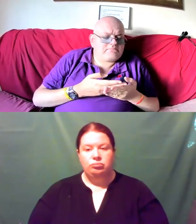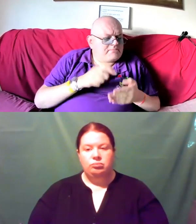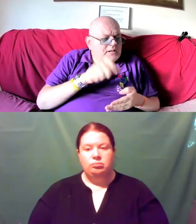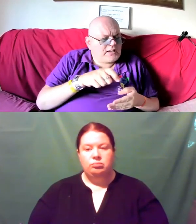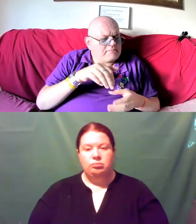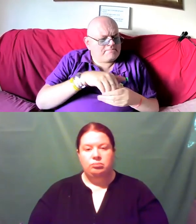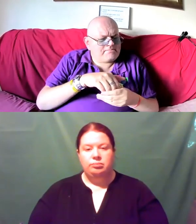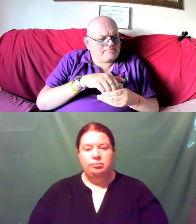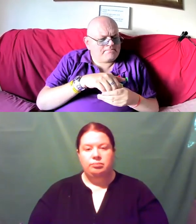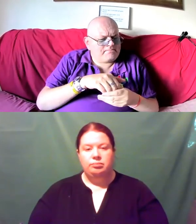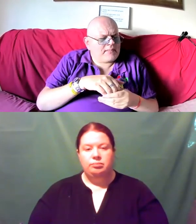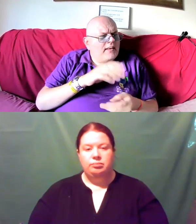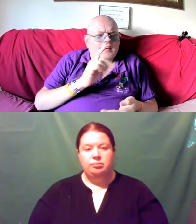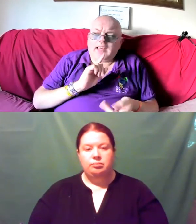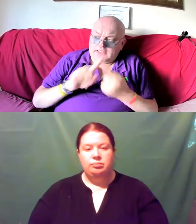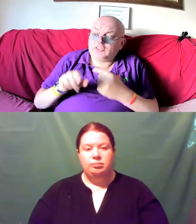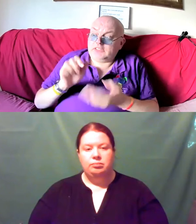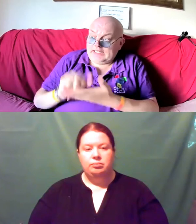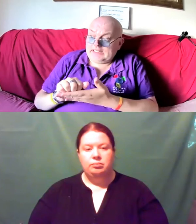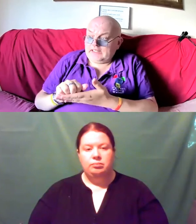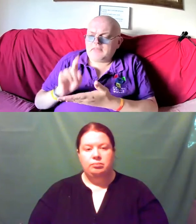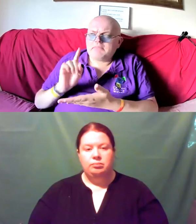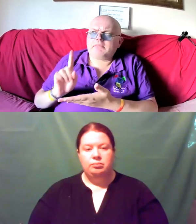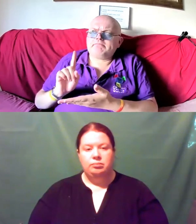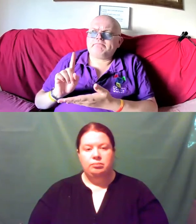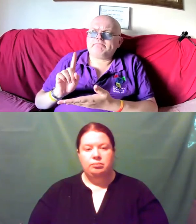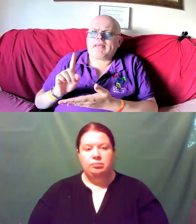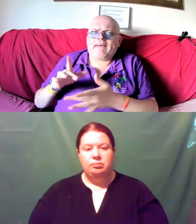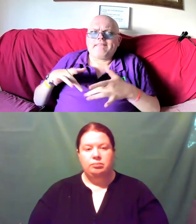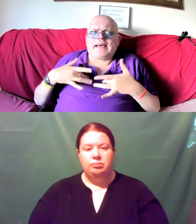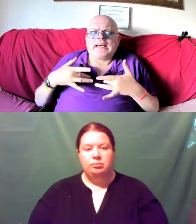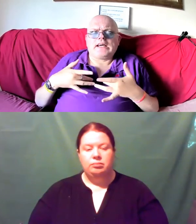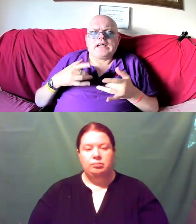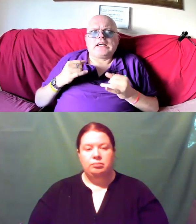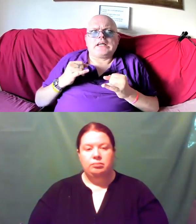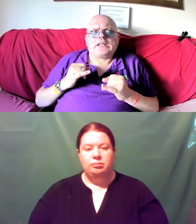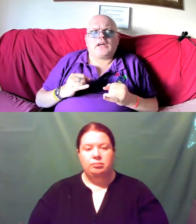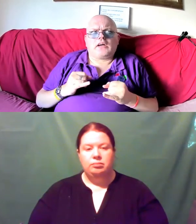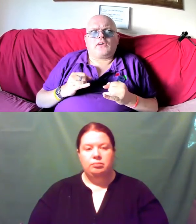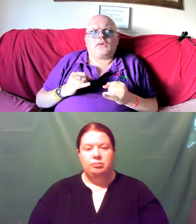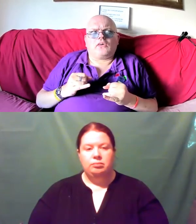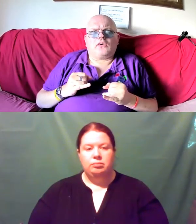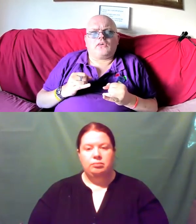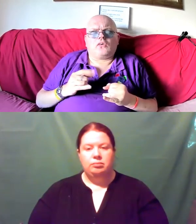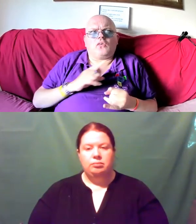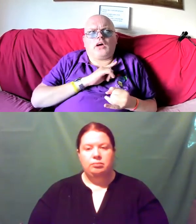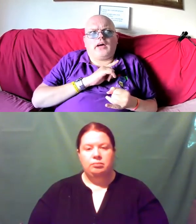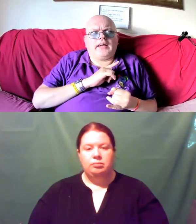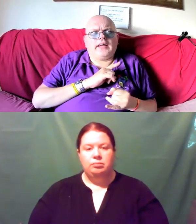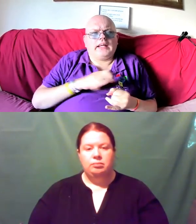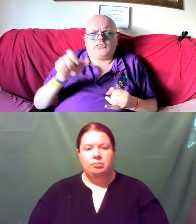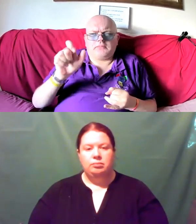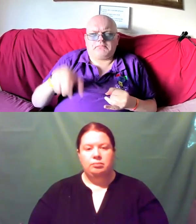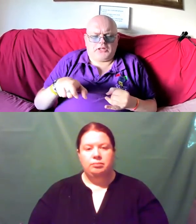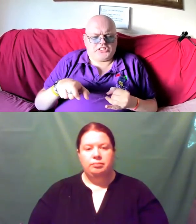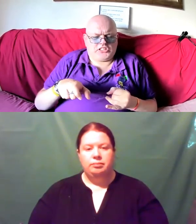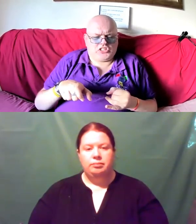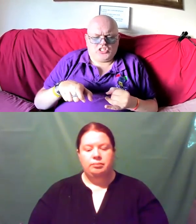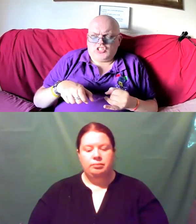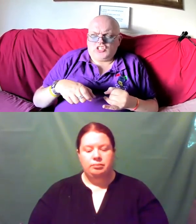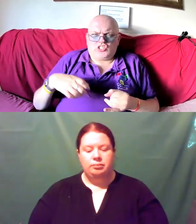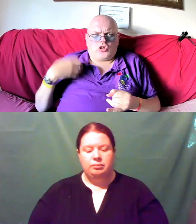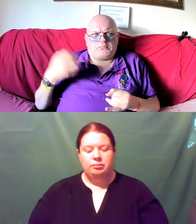thought, well, actually, no, I'm not sure, because I don't want Disgusted of Toxteth to complain. And then for that ministry to be taken away from